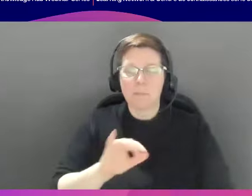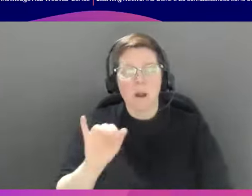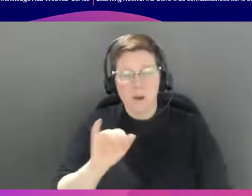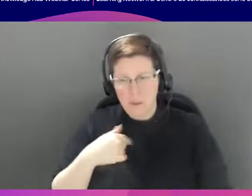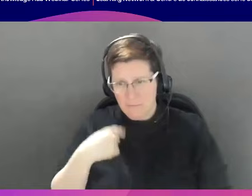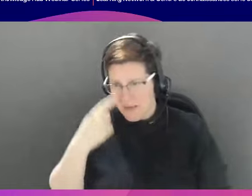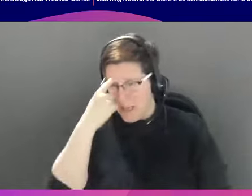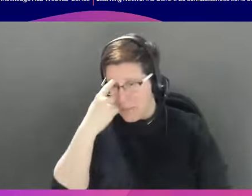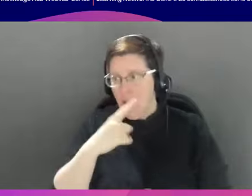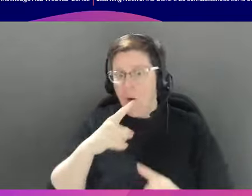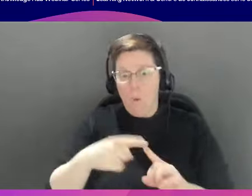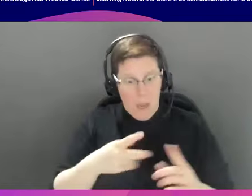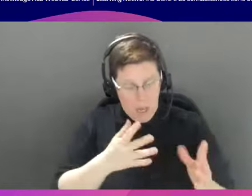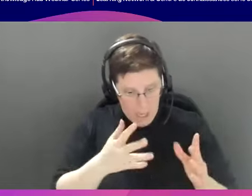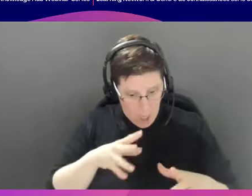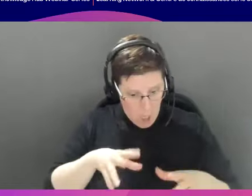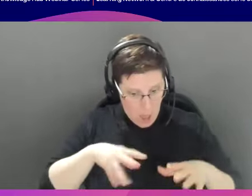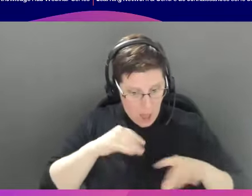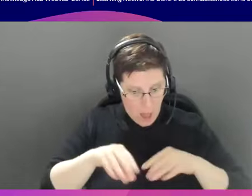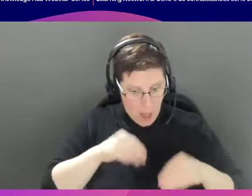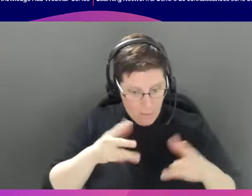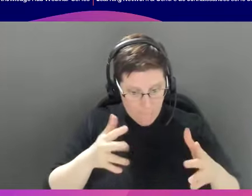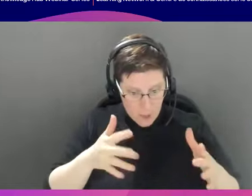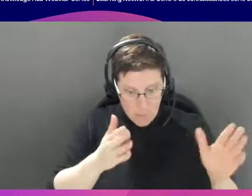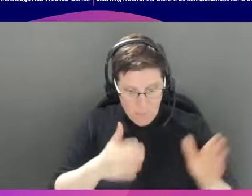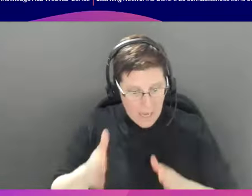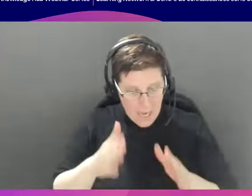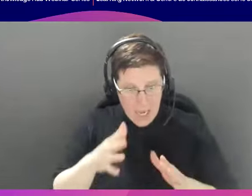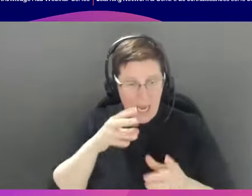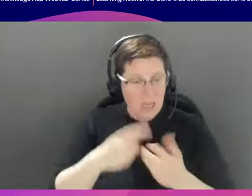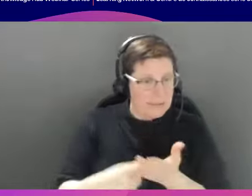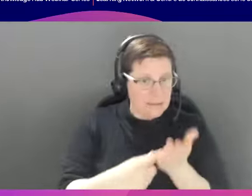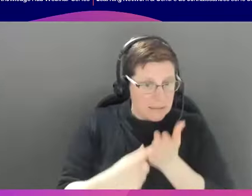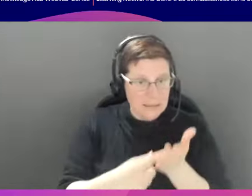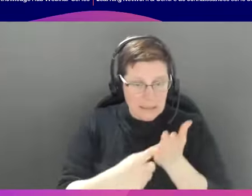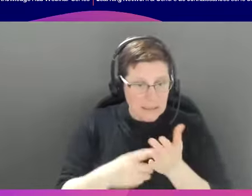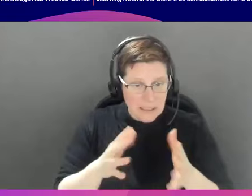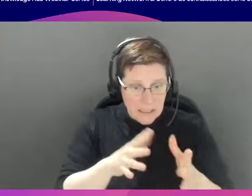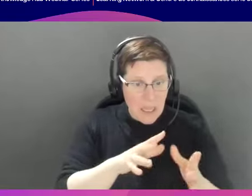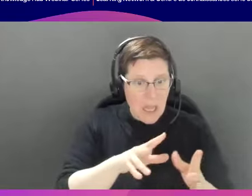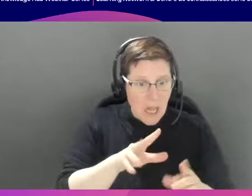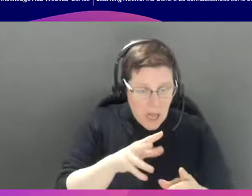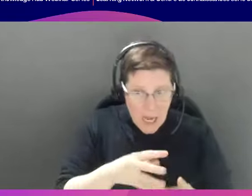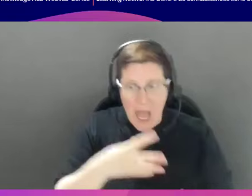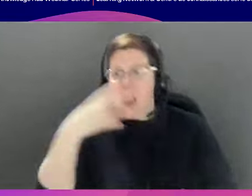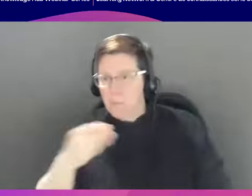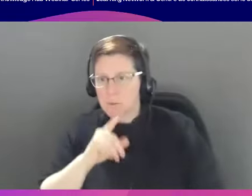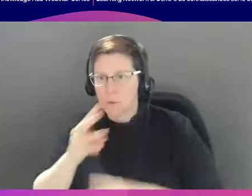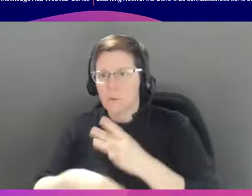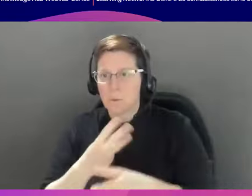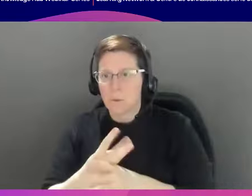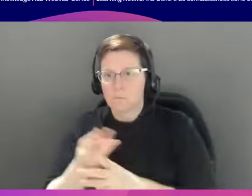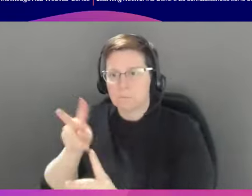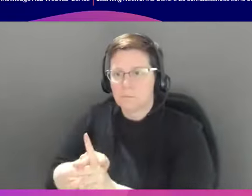be an environment for planning, for in-group rhetoric of misogyny and radicalization that leads to gender violence that occurs in